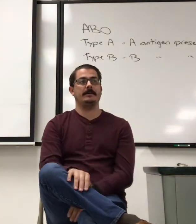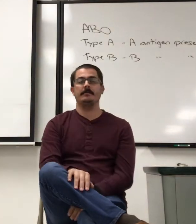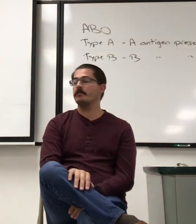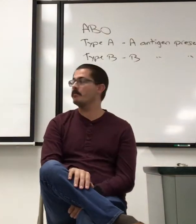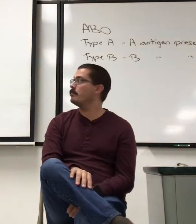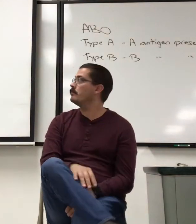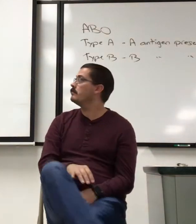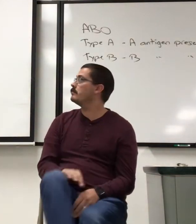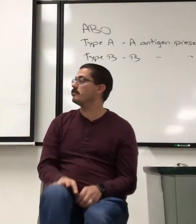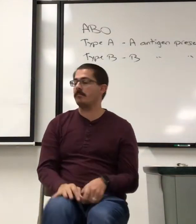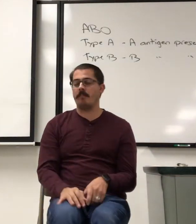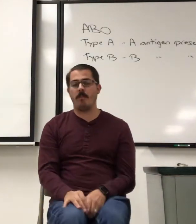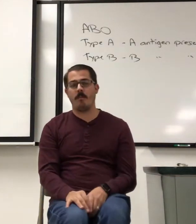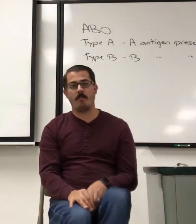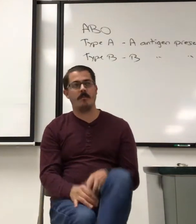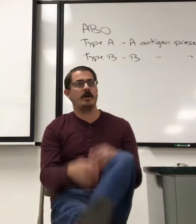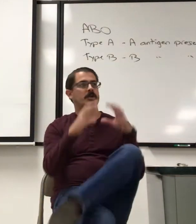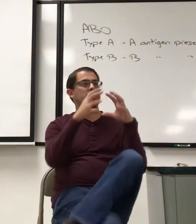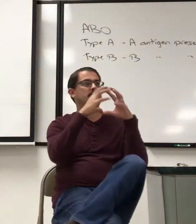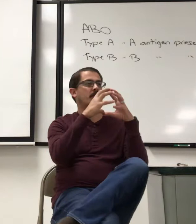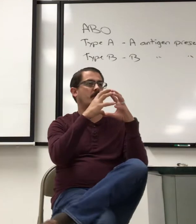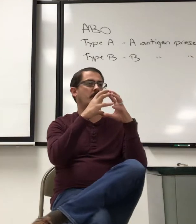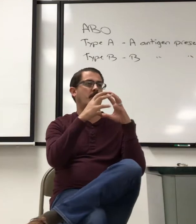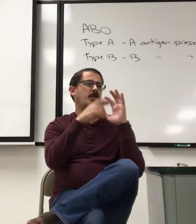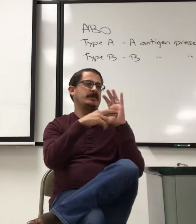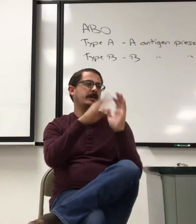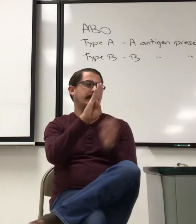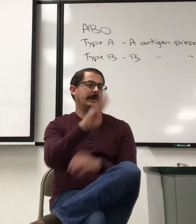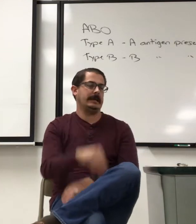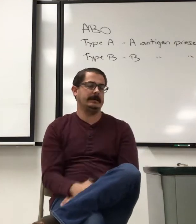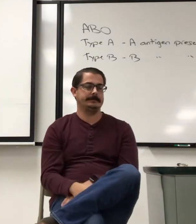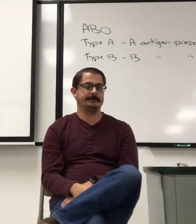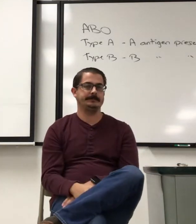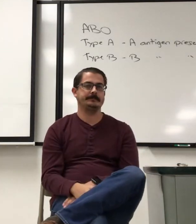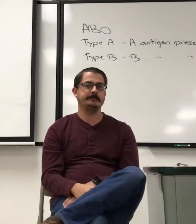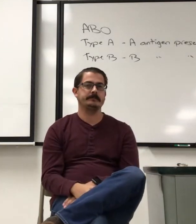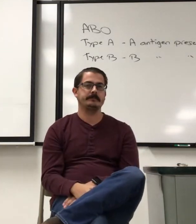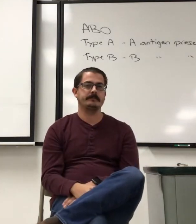that. So a circle represents the B antigen,